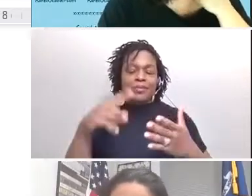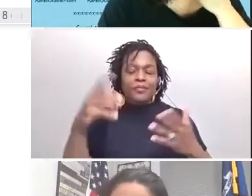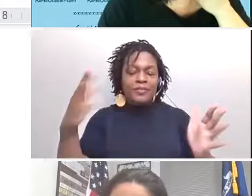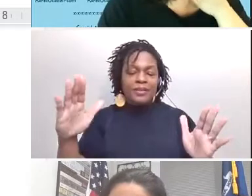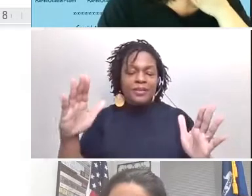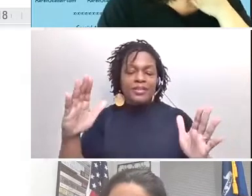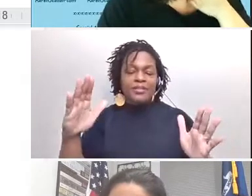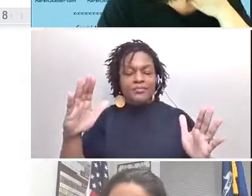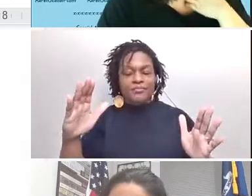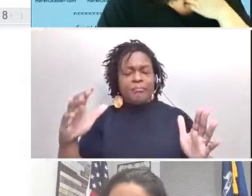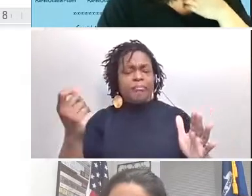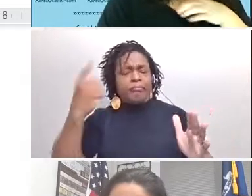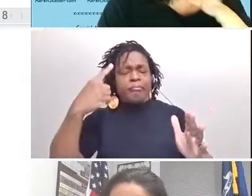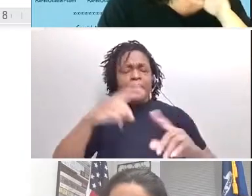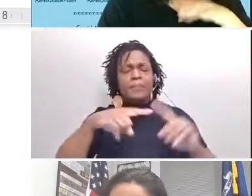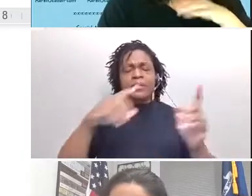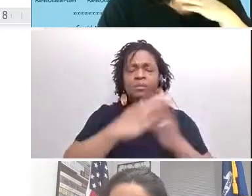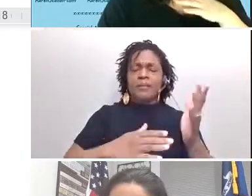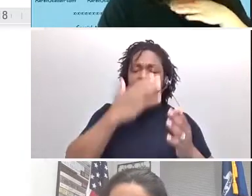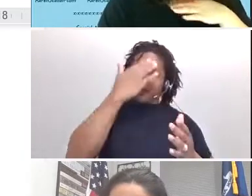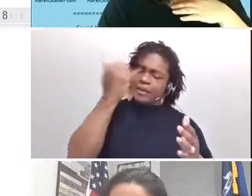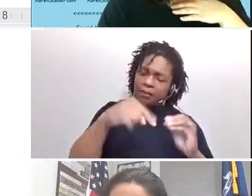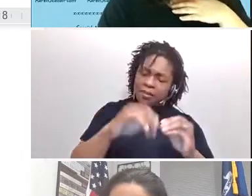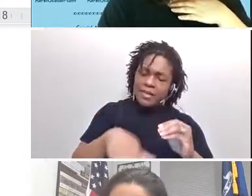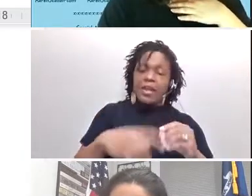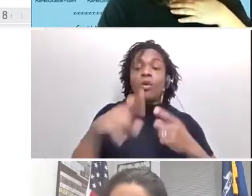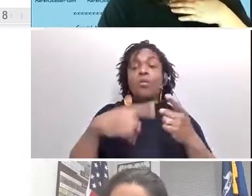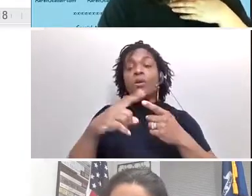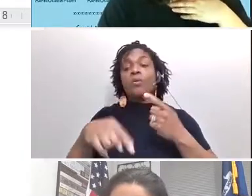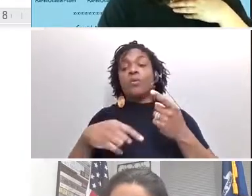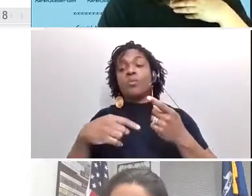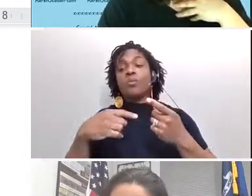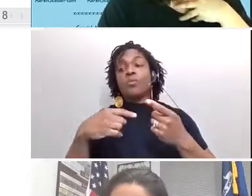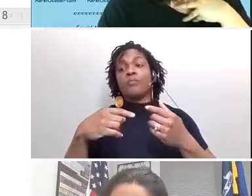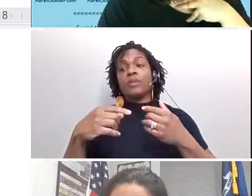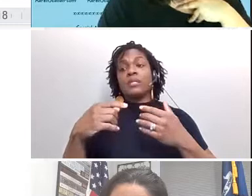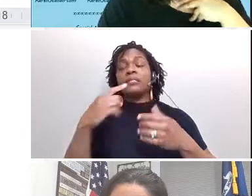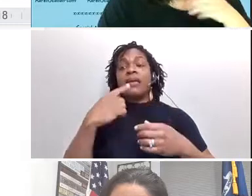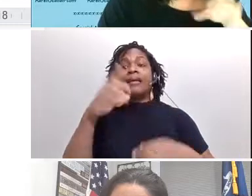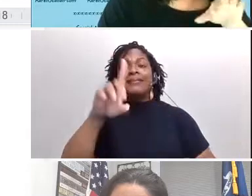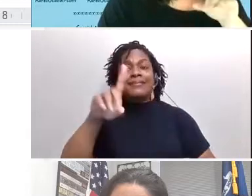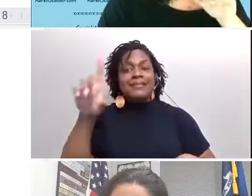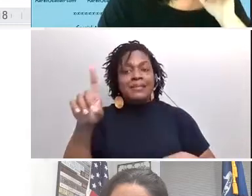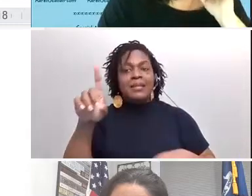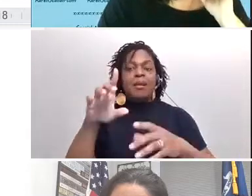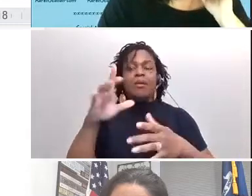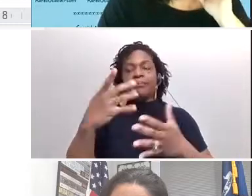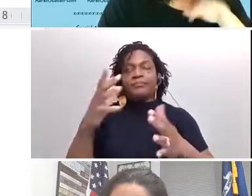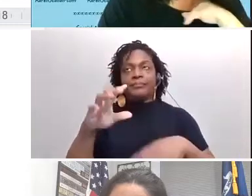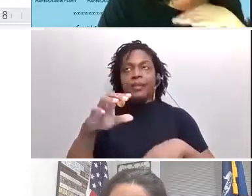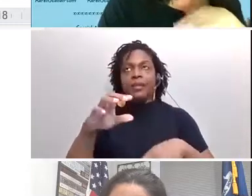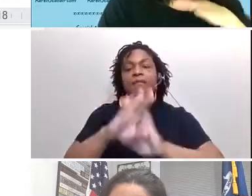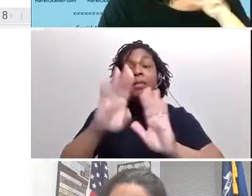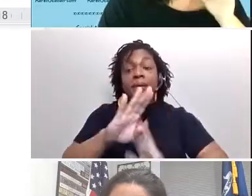us forget about. When we speak about developmental differences, sometimes we need to make sure we're